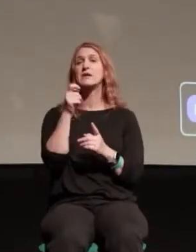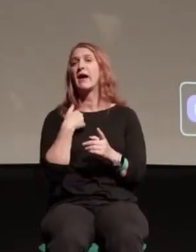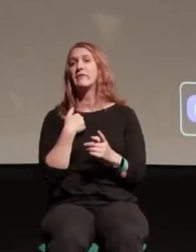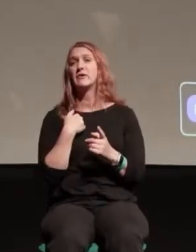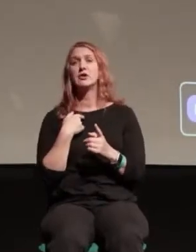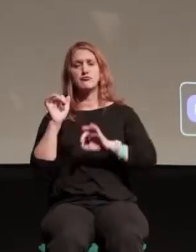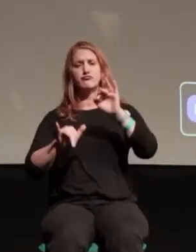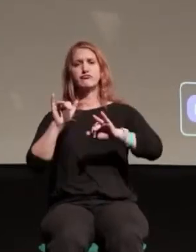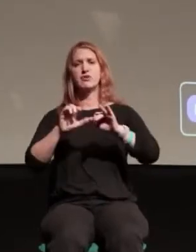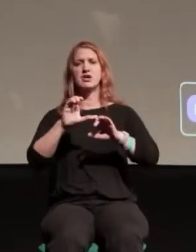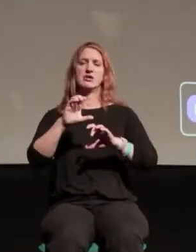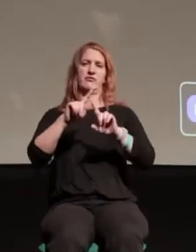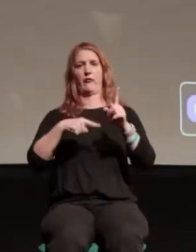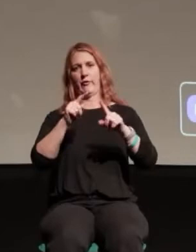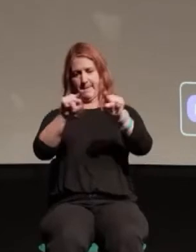the chat box.